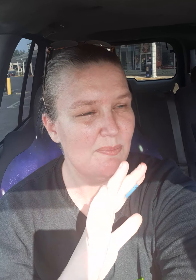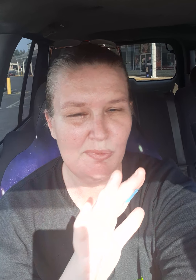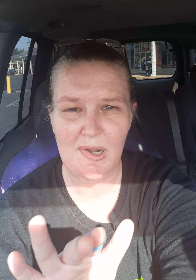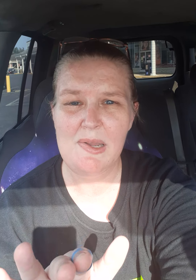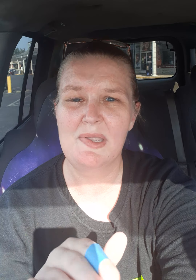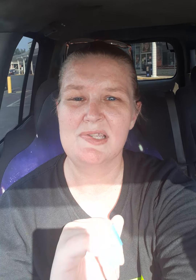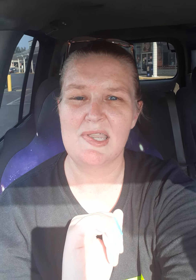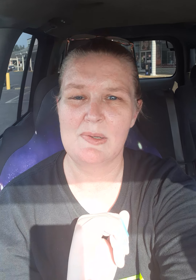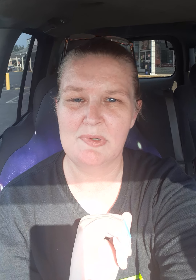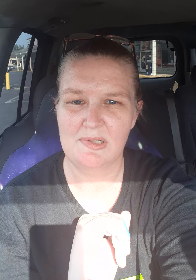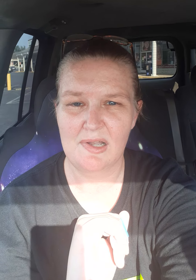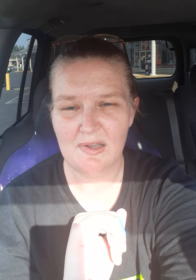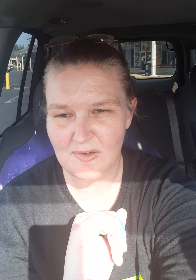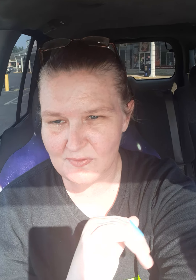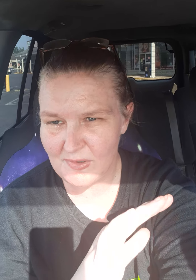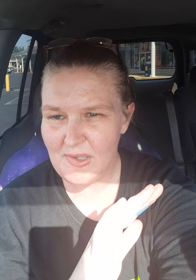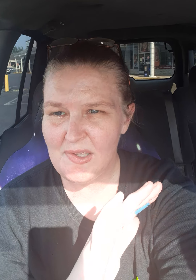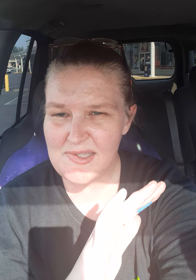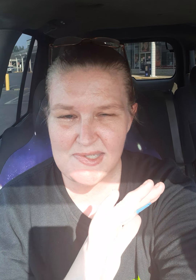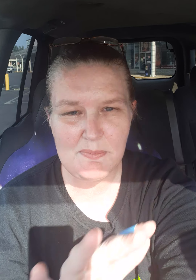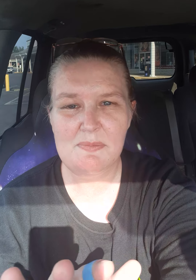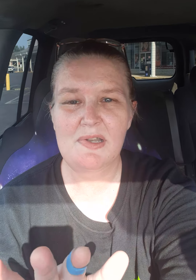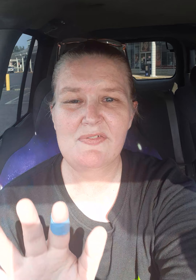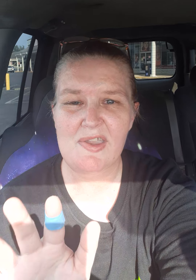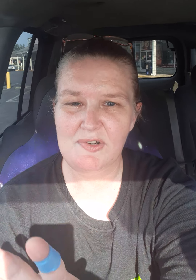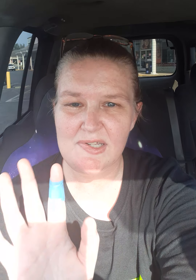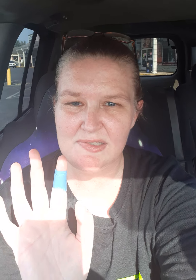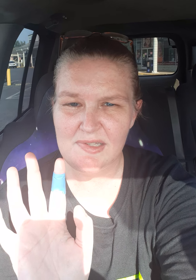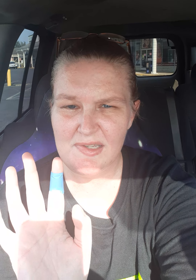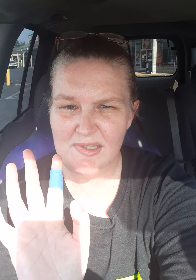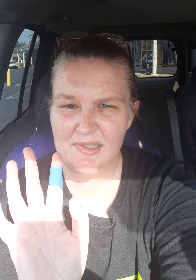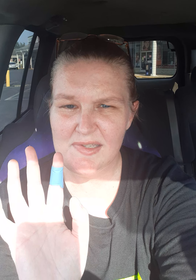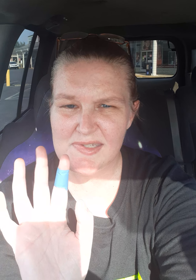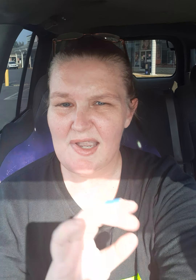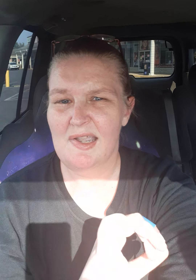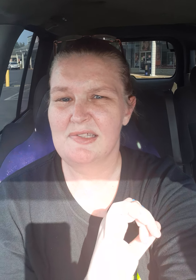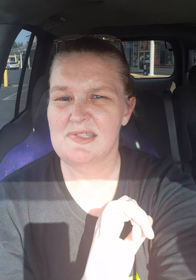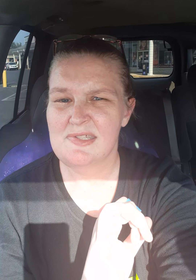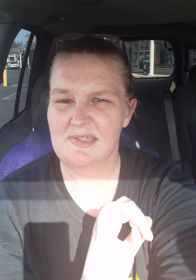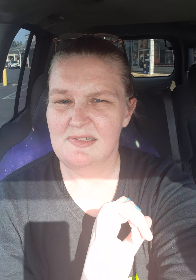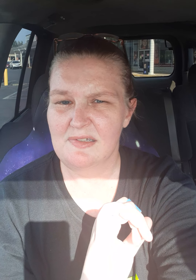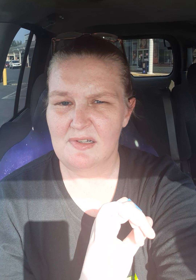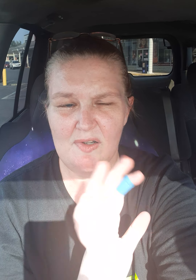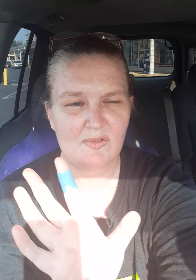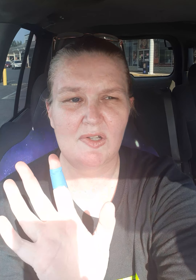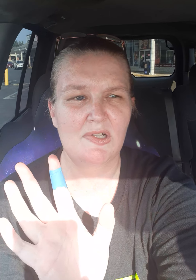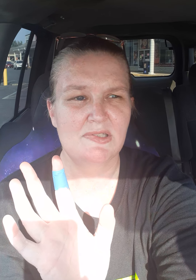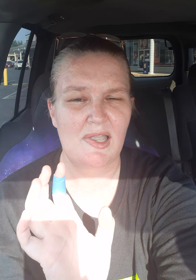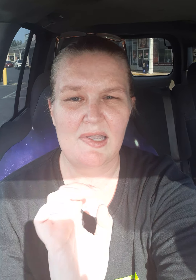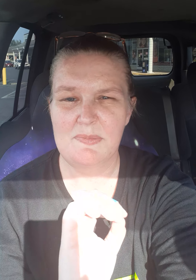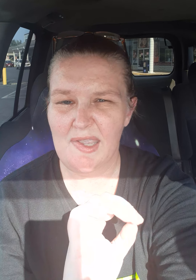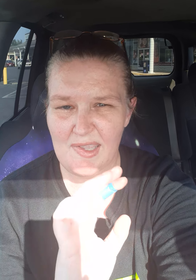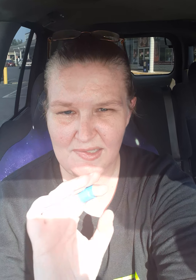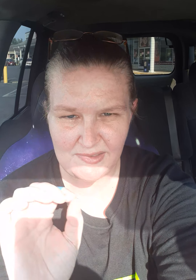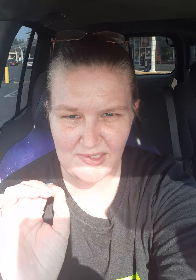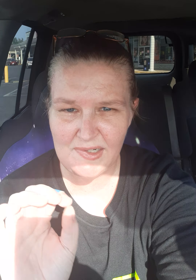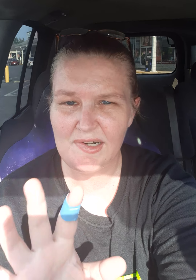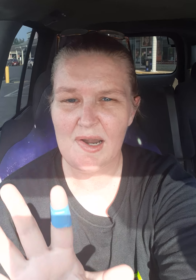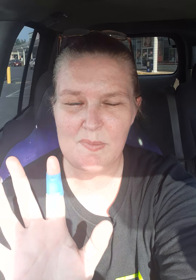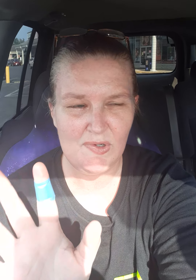prime example of some of my favorite signs of all time. And here I'm going